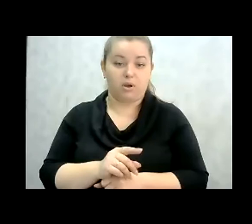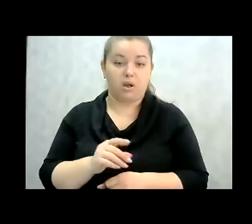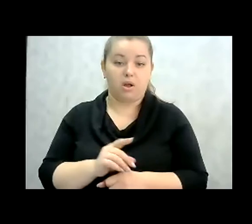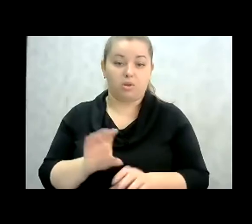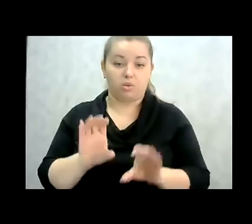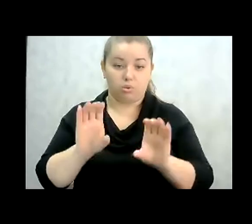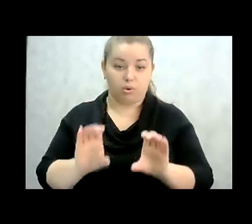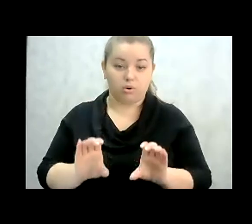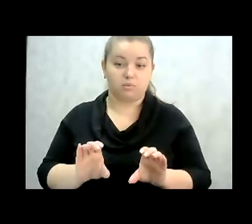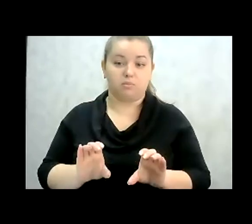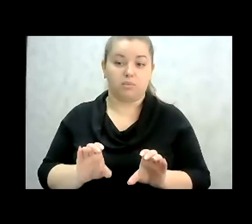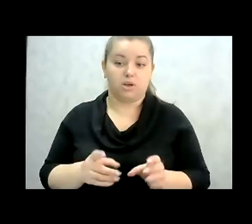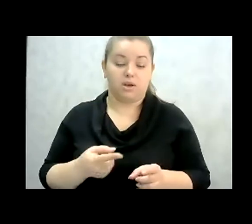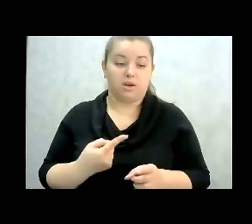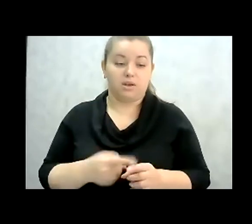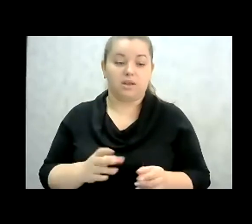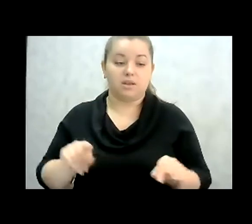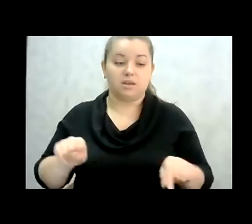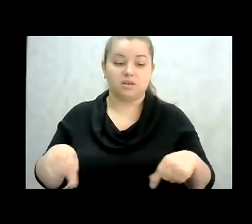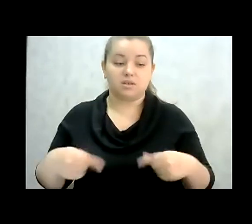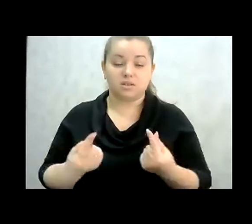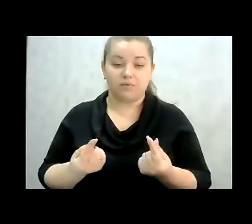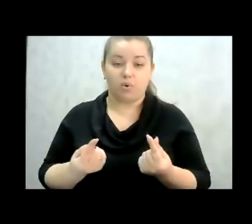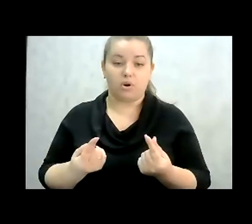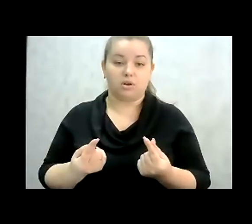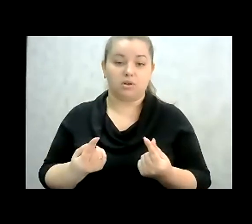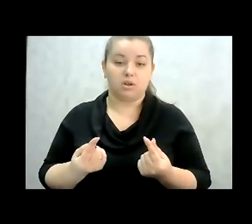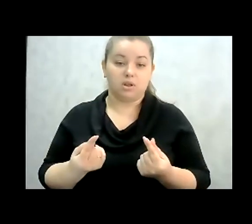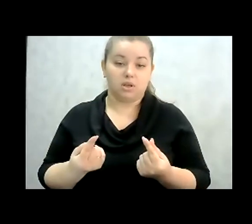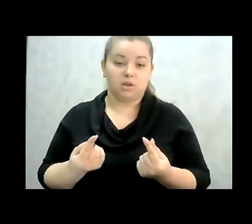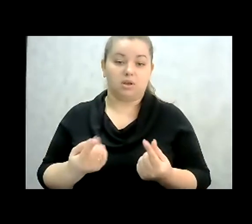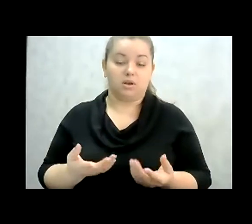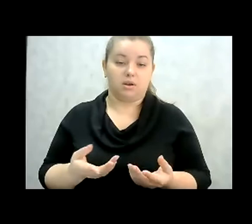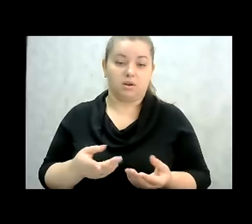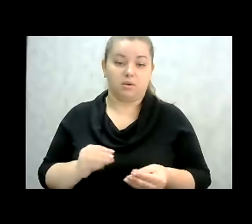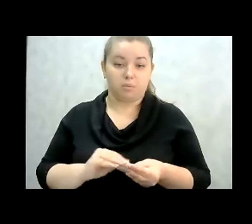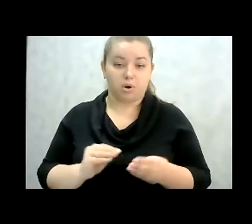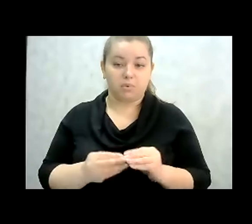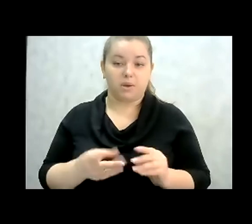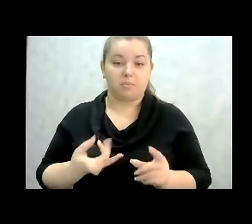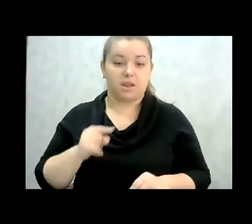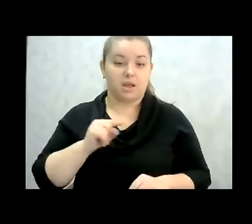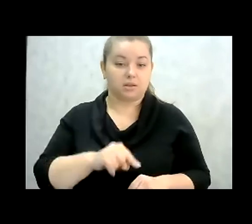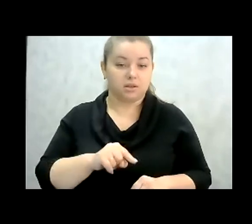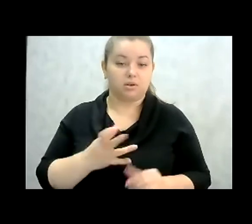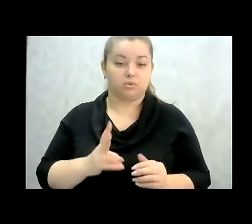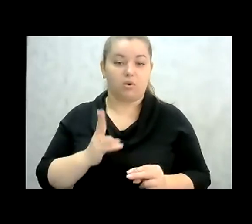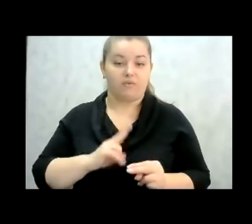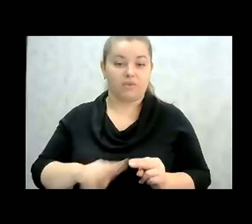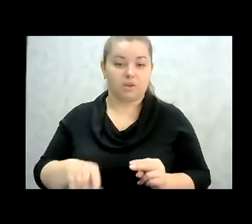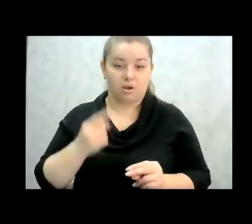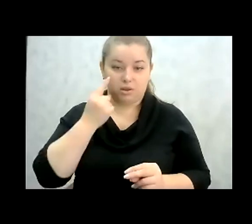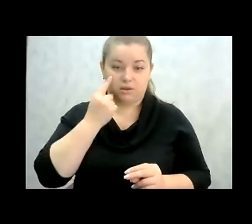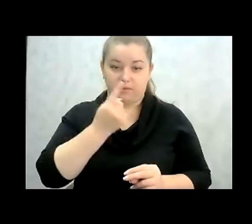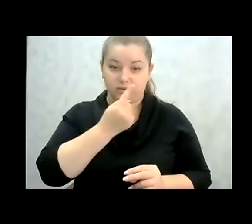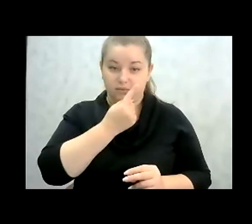drafting effort, because provisions of the law should not create difficulties for those who